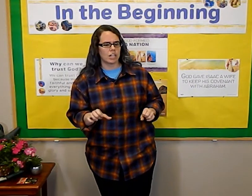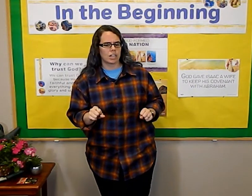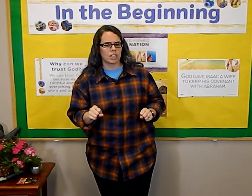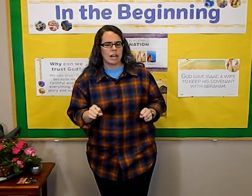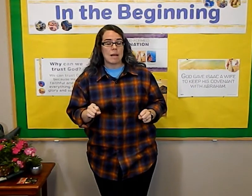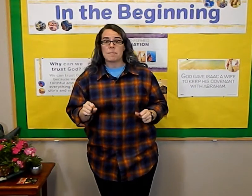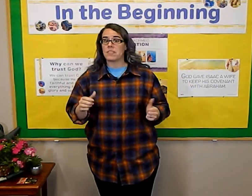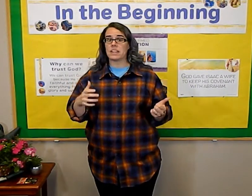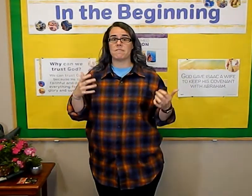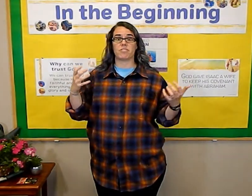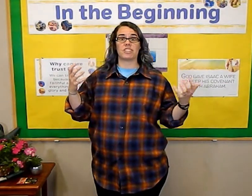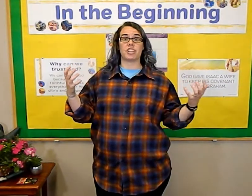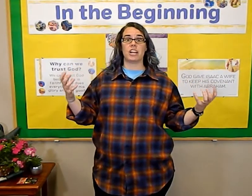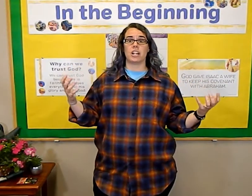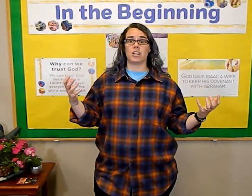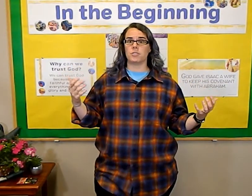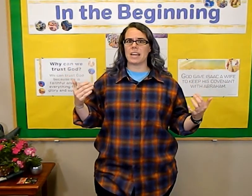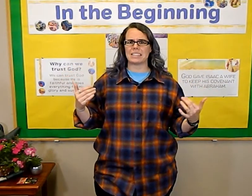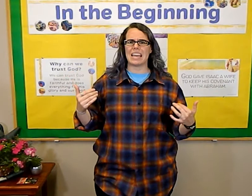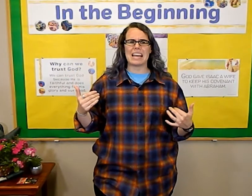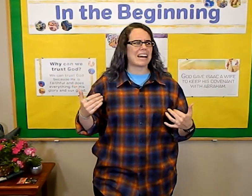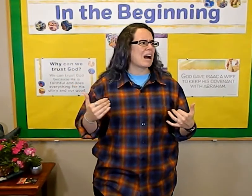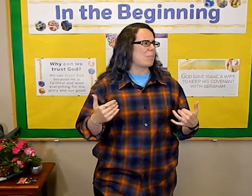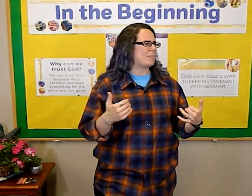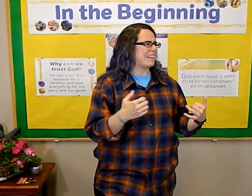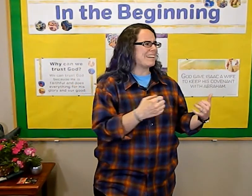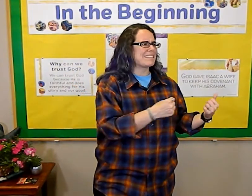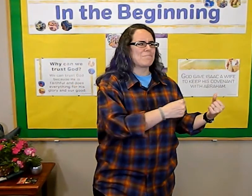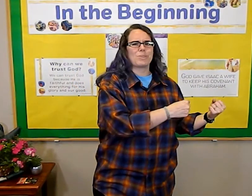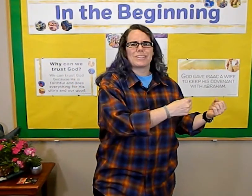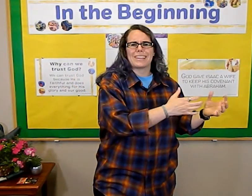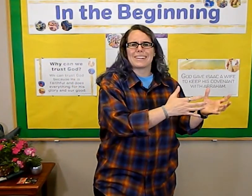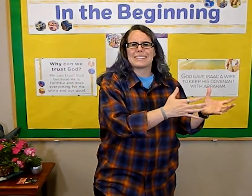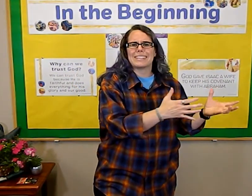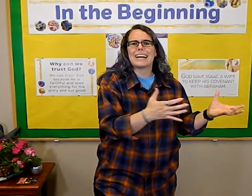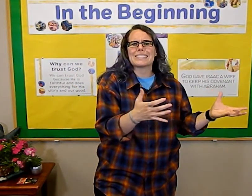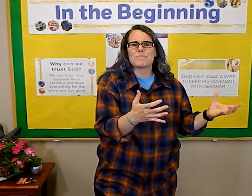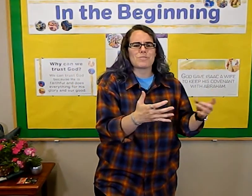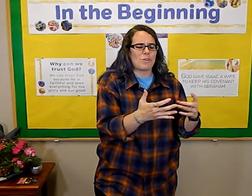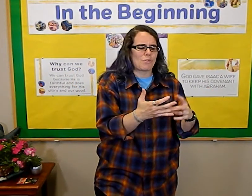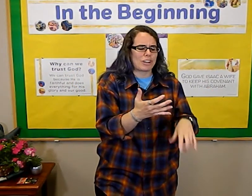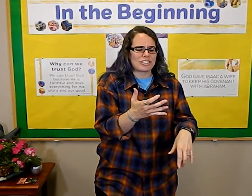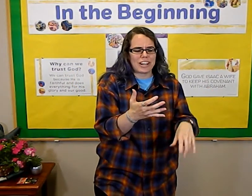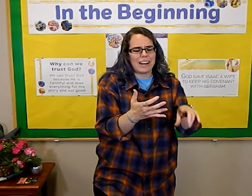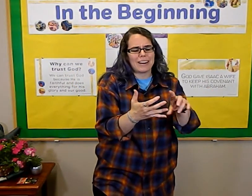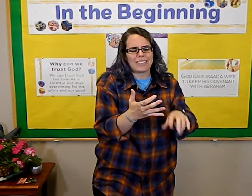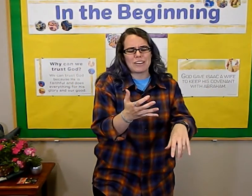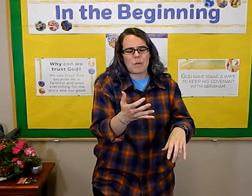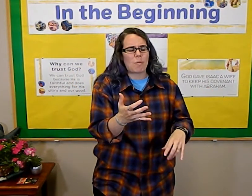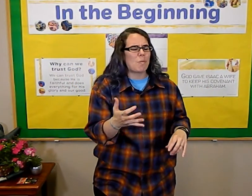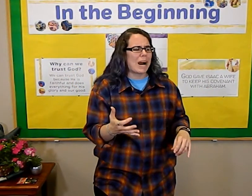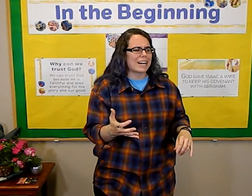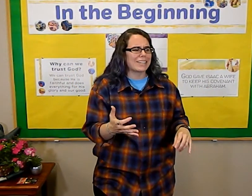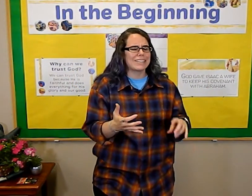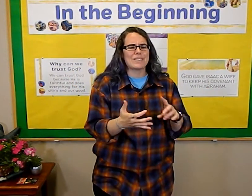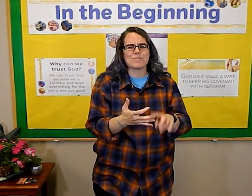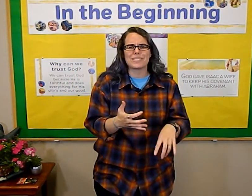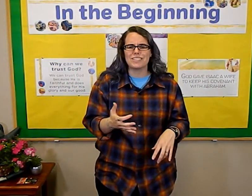water. They need fresh air. You can't take a plant and put it like in a closet with no fresh air and no water and no